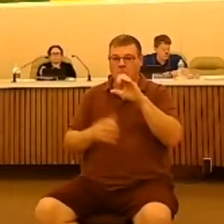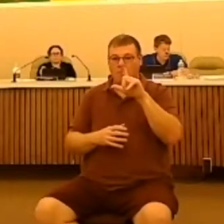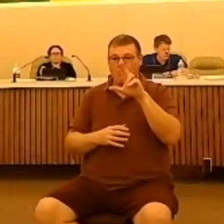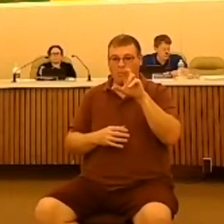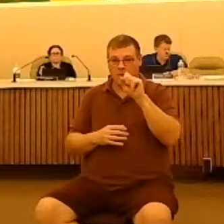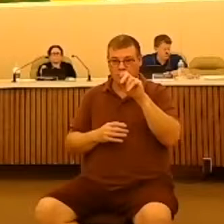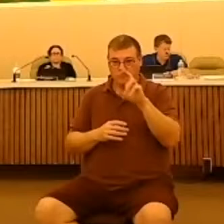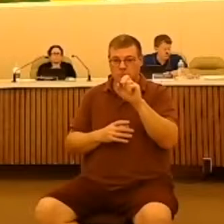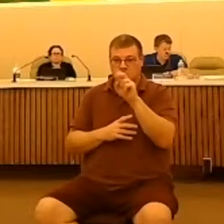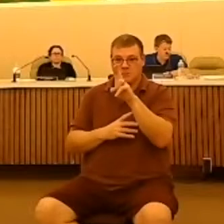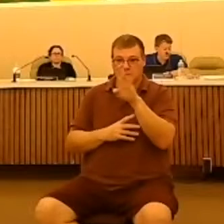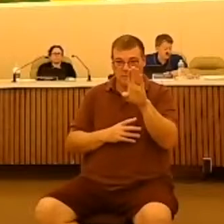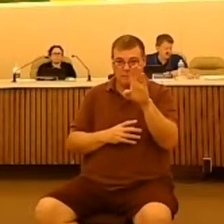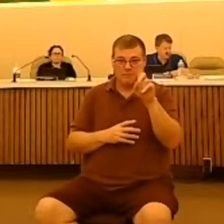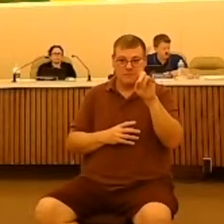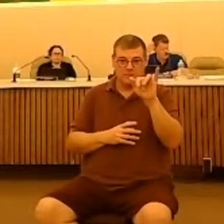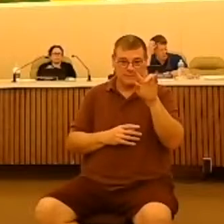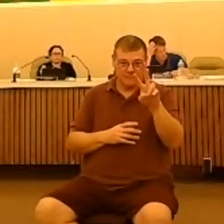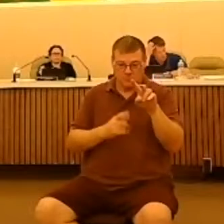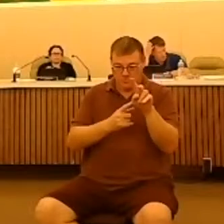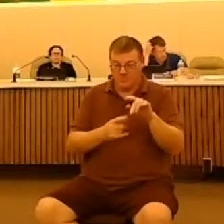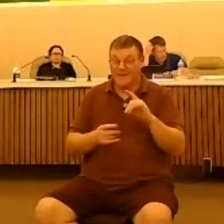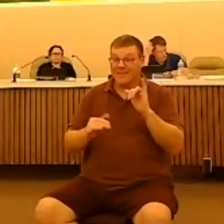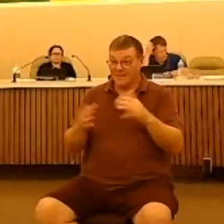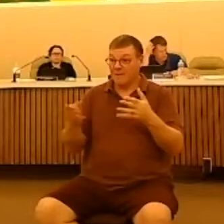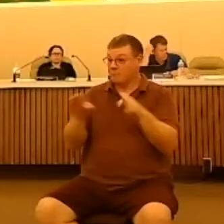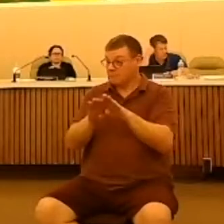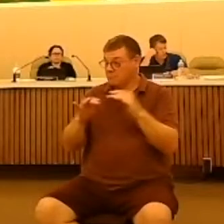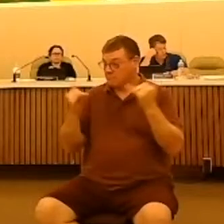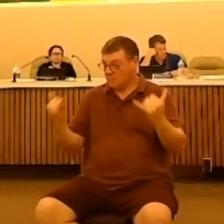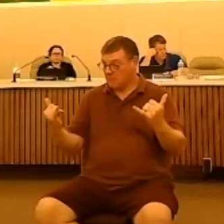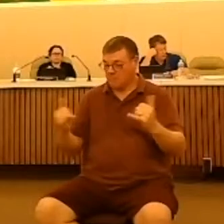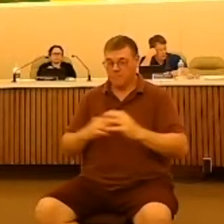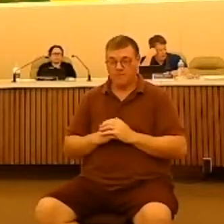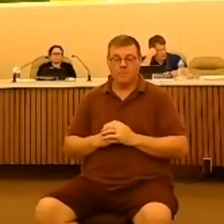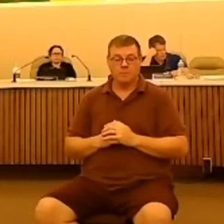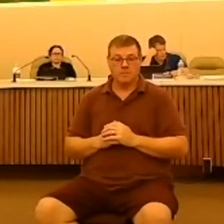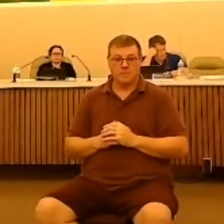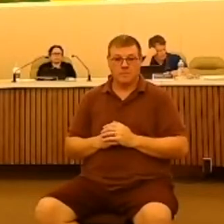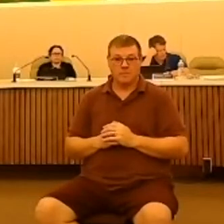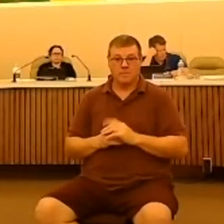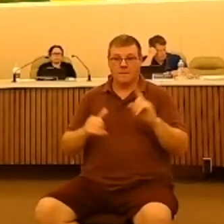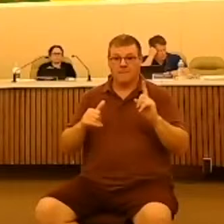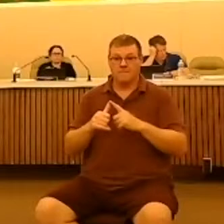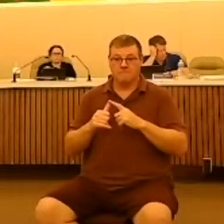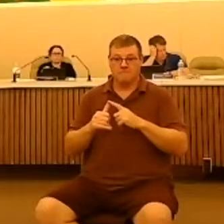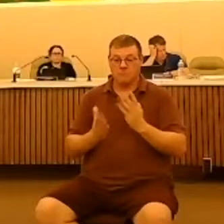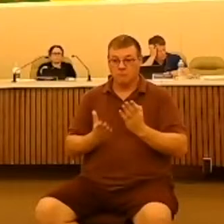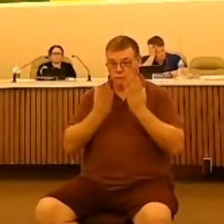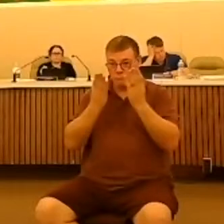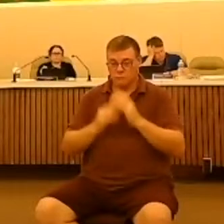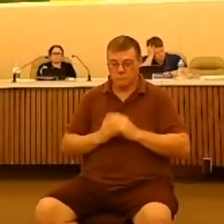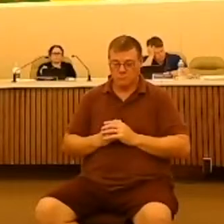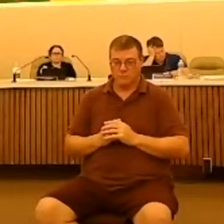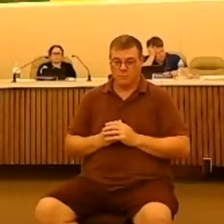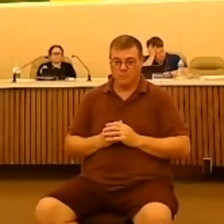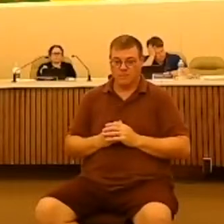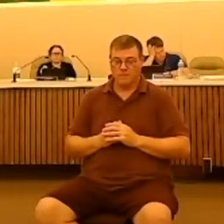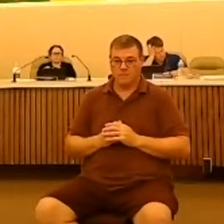subdivisions. That completes our public hearings. Can I get my first resolution?